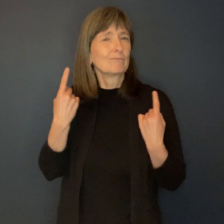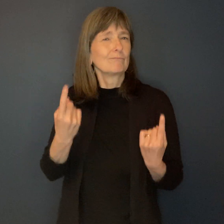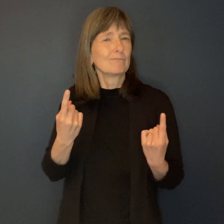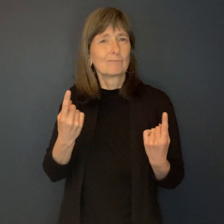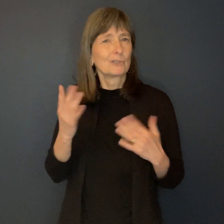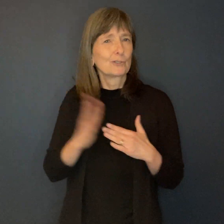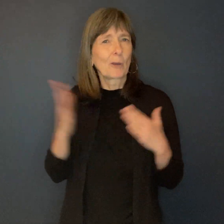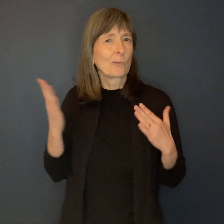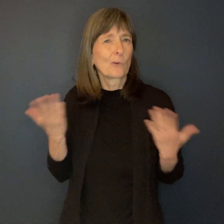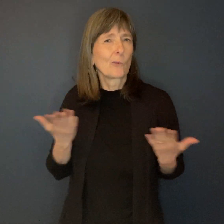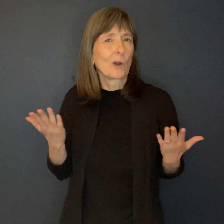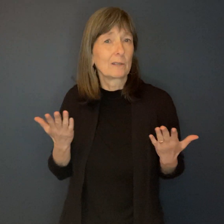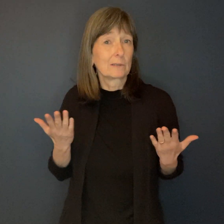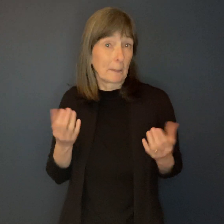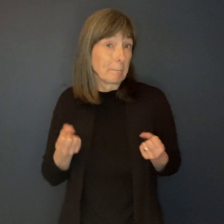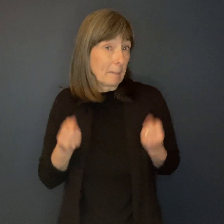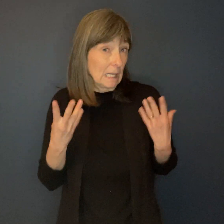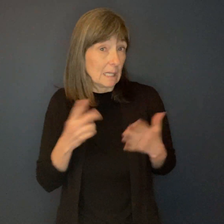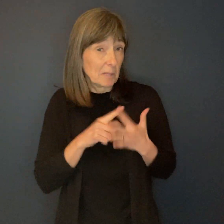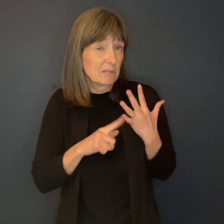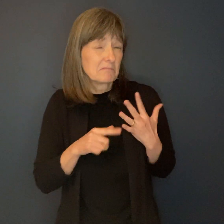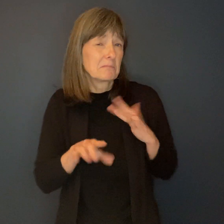And I'm sure there have been many.